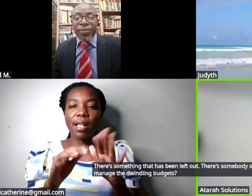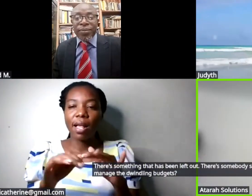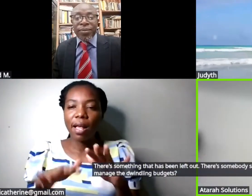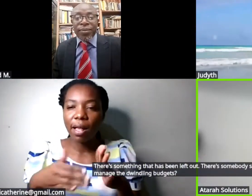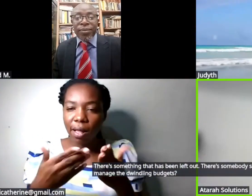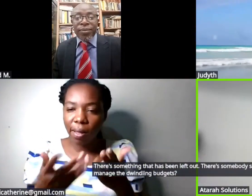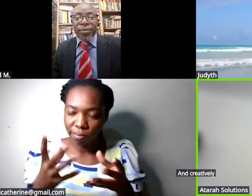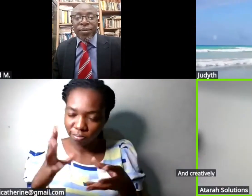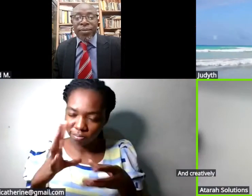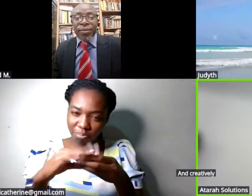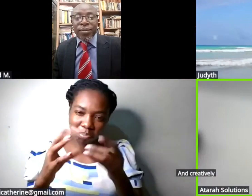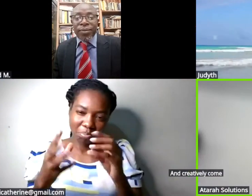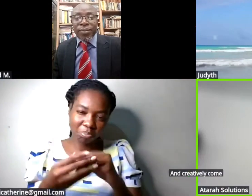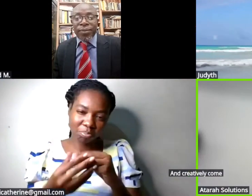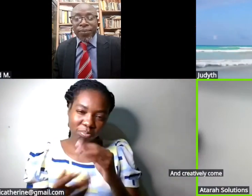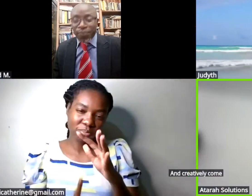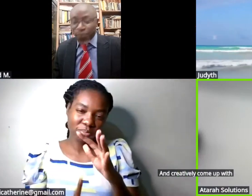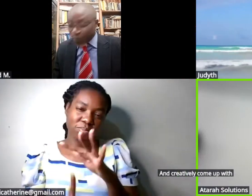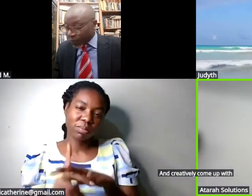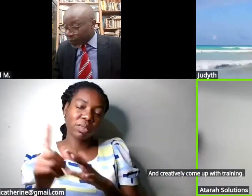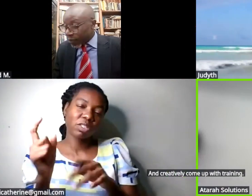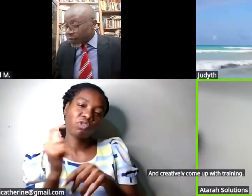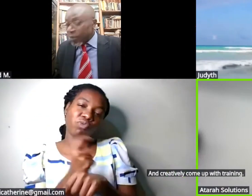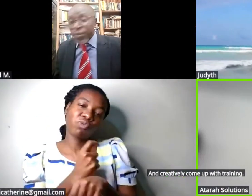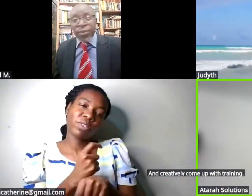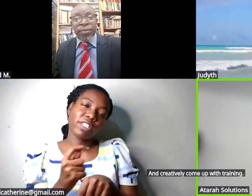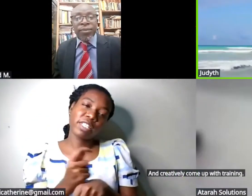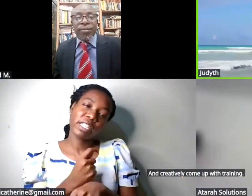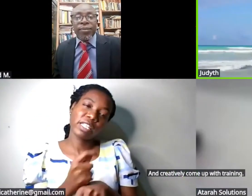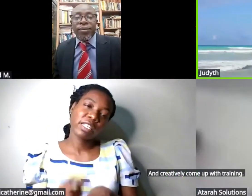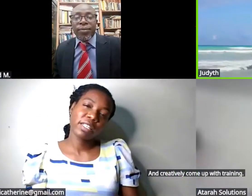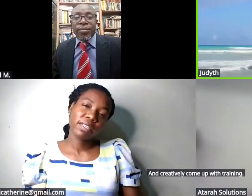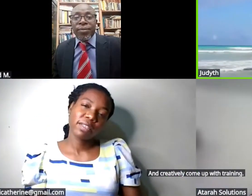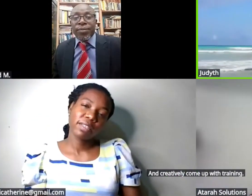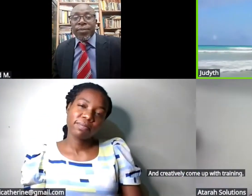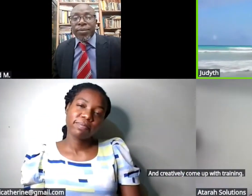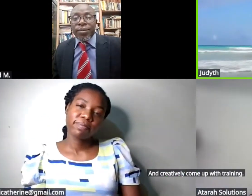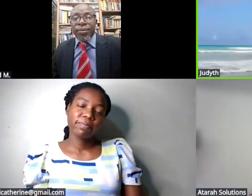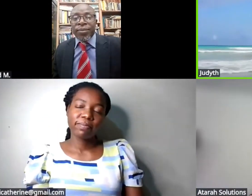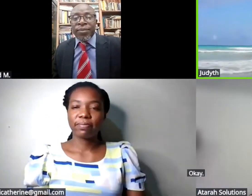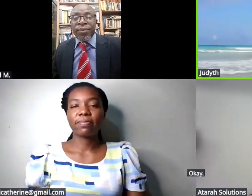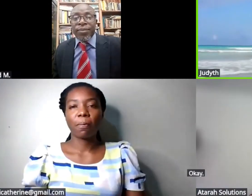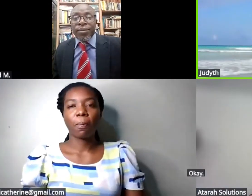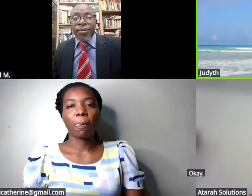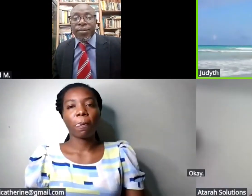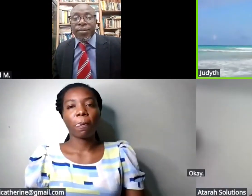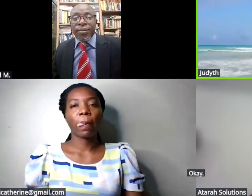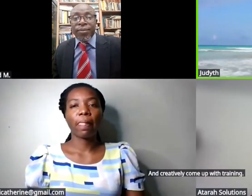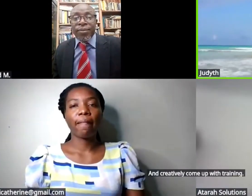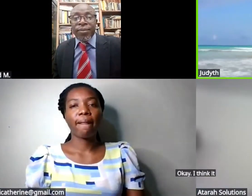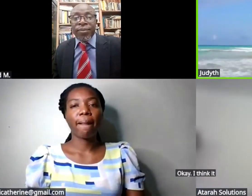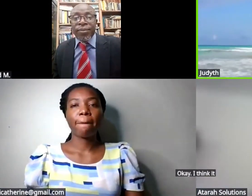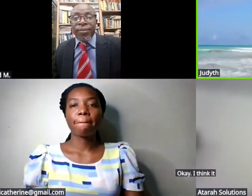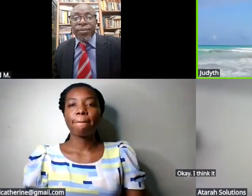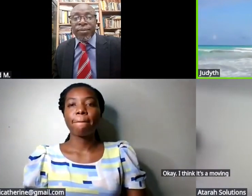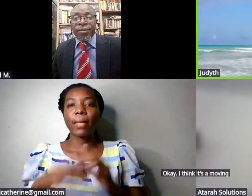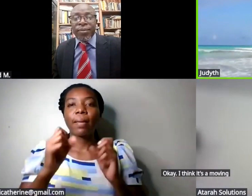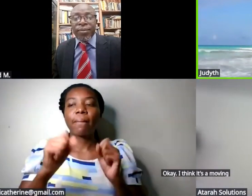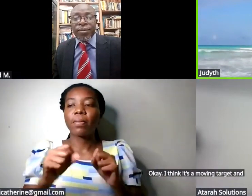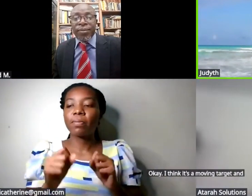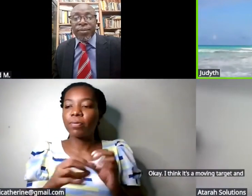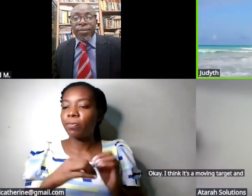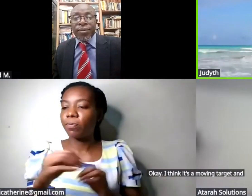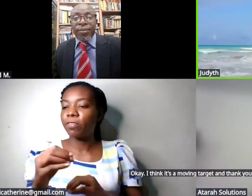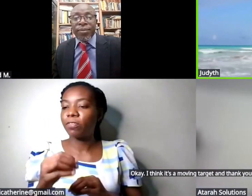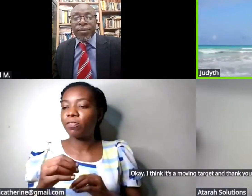creatively come up with training? Okay. I think it's a moving target, and thank you for that